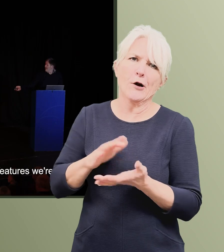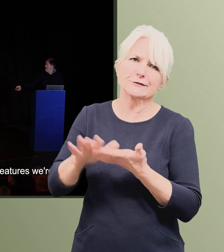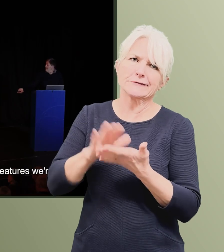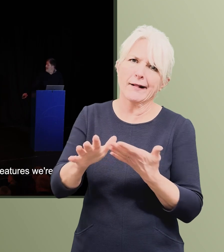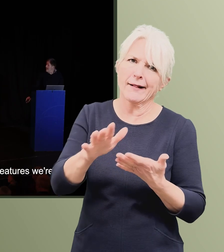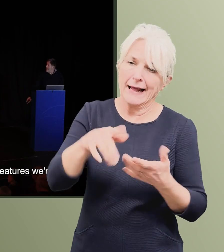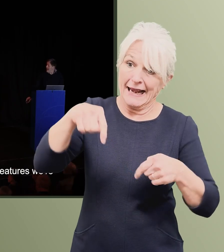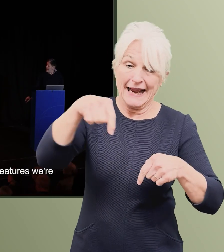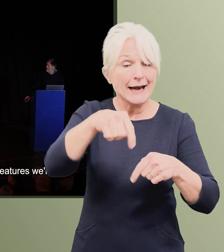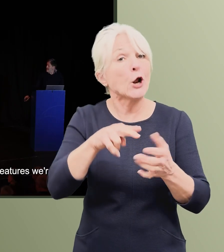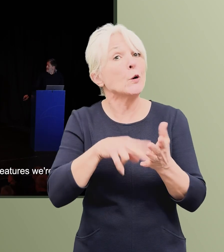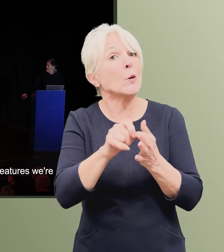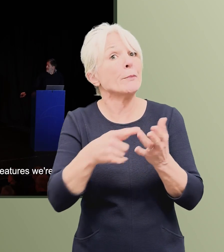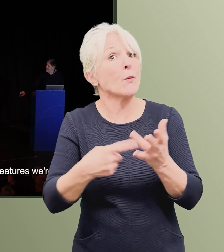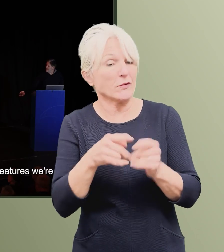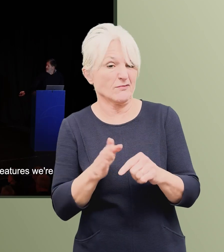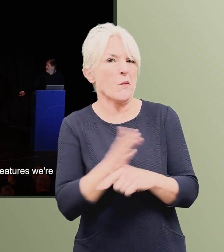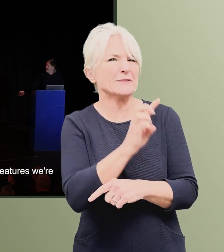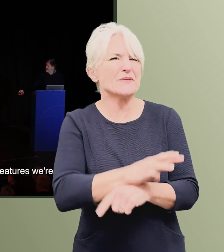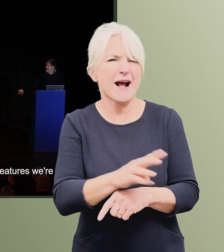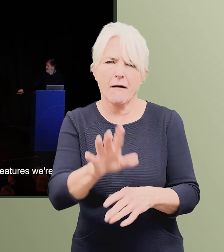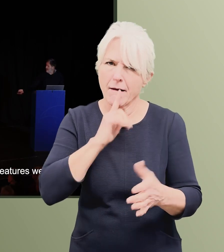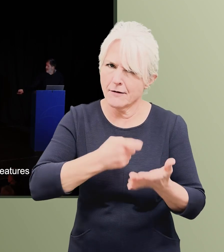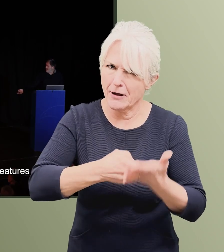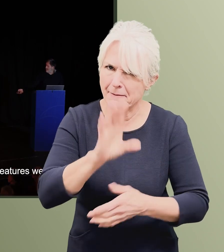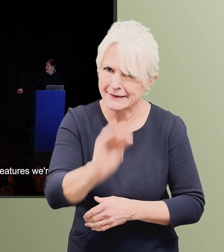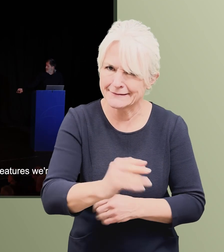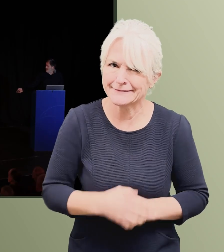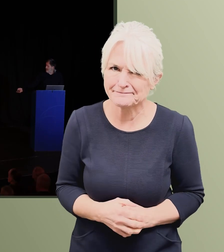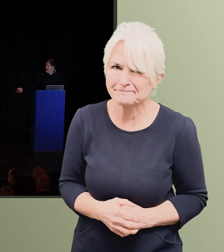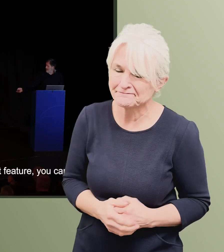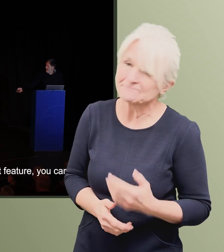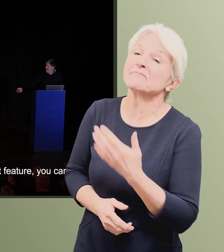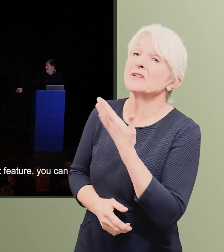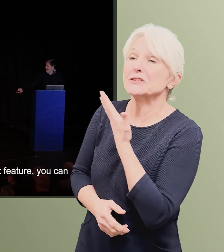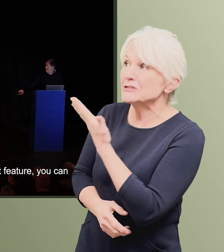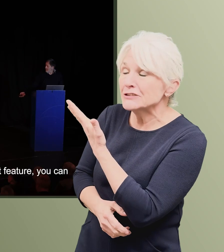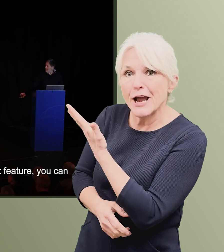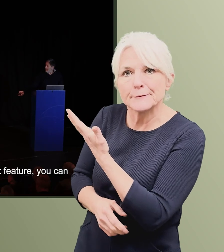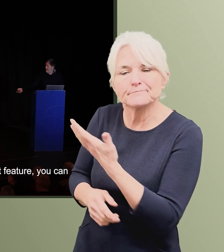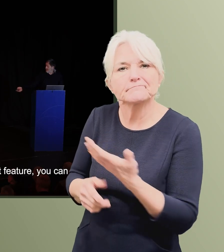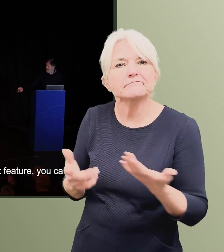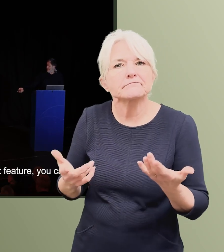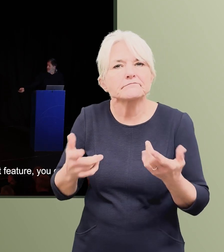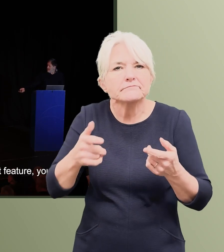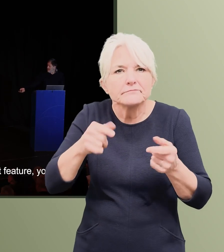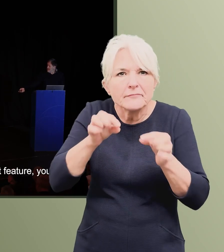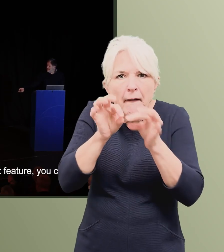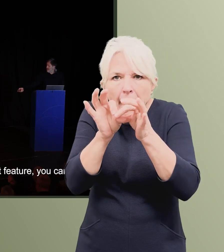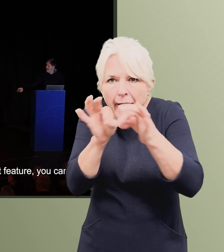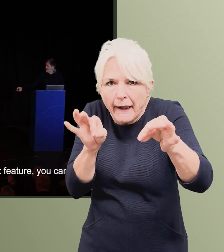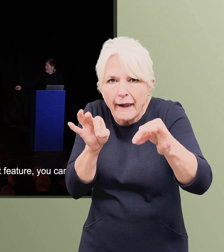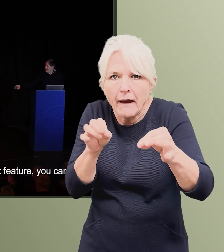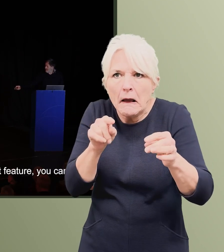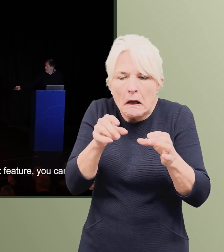it. And so these are the features we're looking at, and I'll come to these a little bit next. Yeah. So this